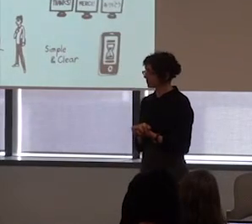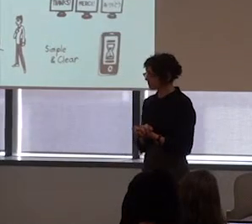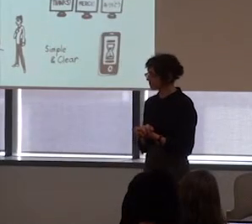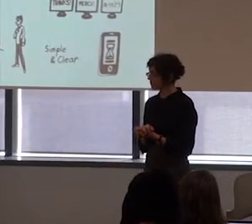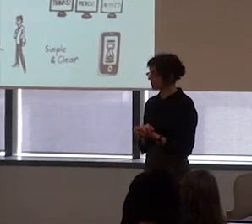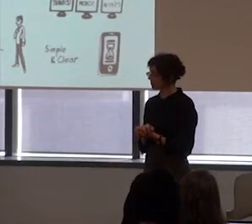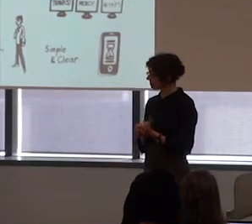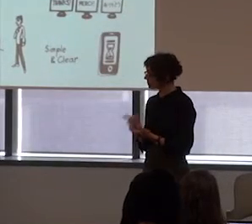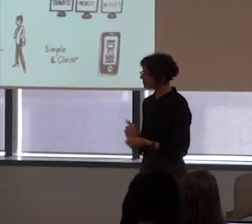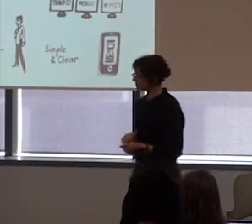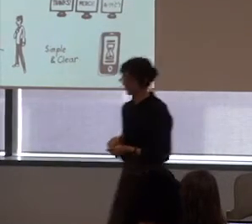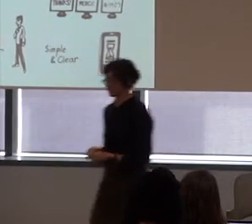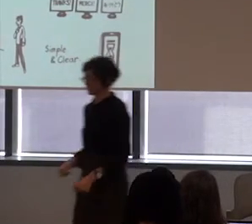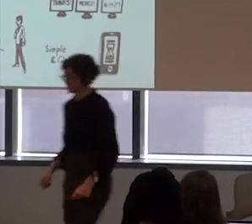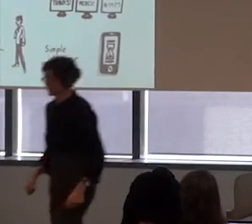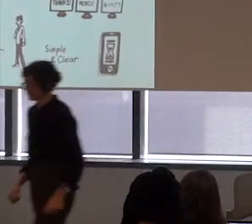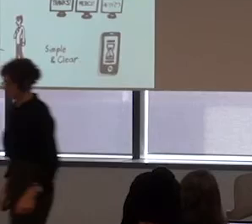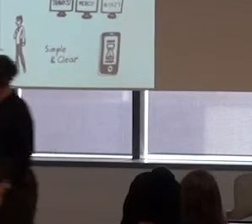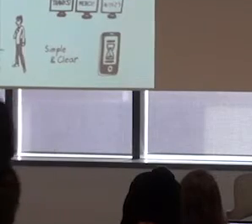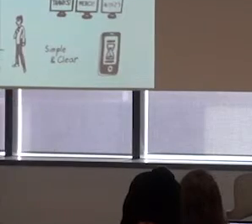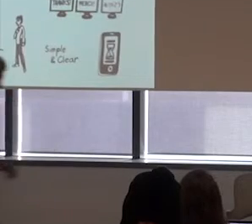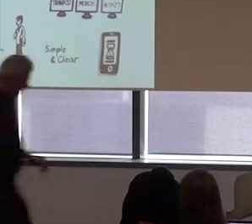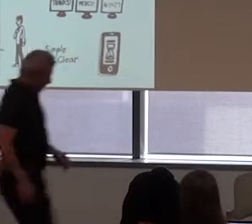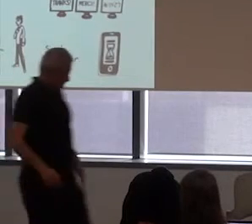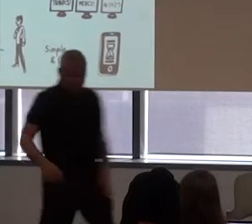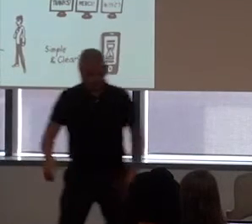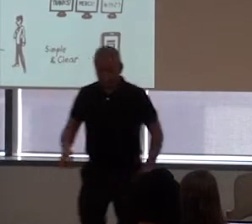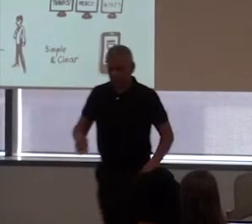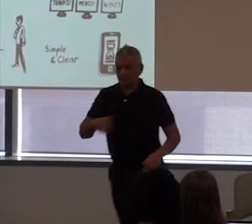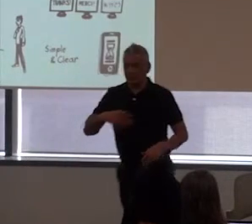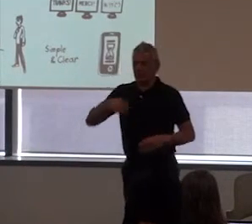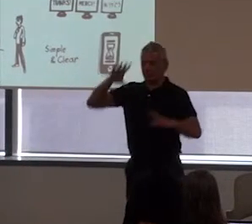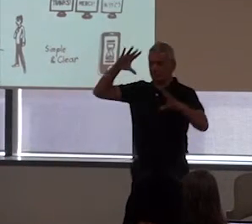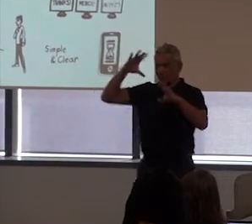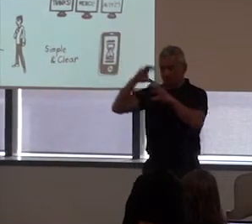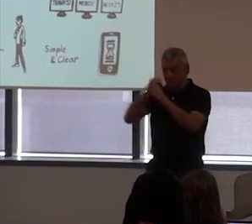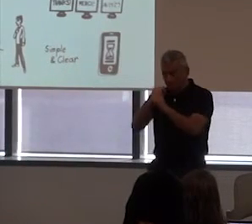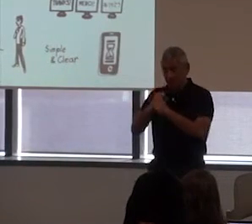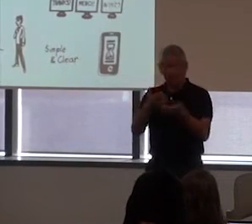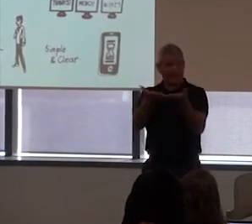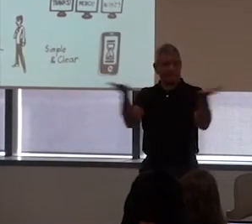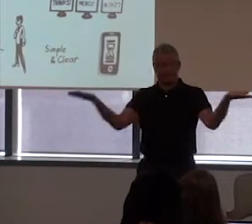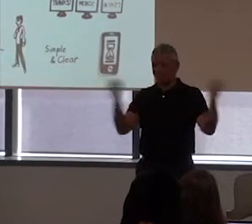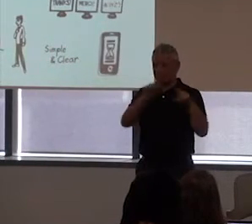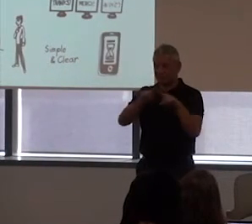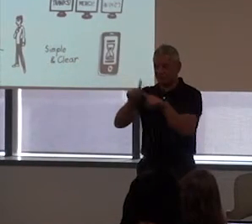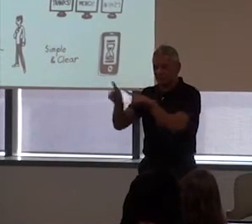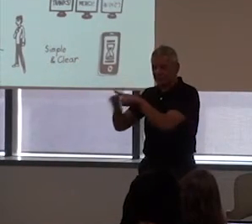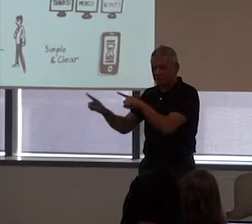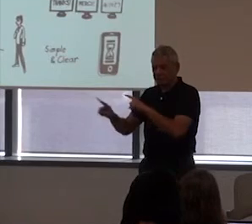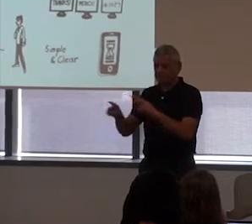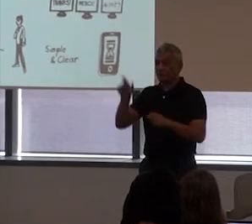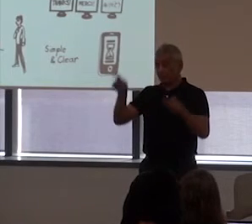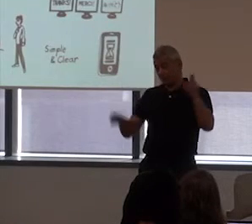So, yes, the takeaway here is everyone is different. And accessibility means a lot to a